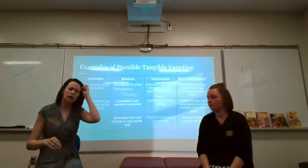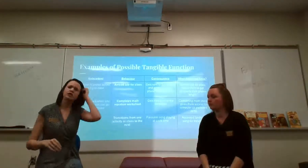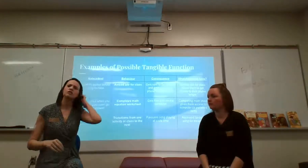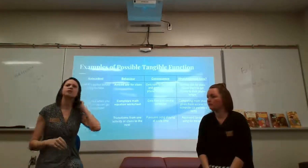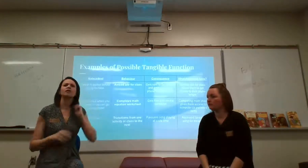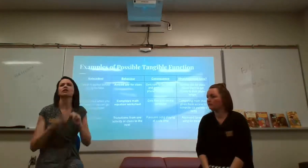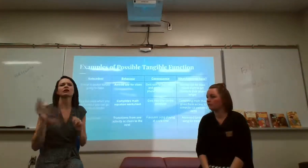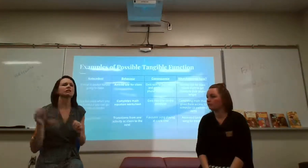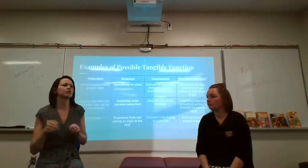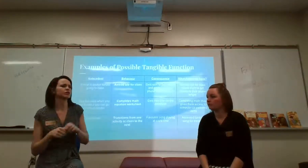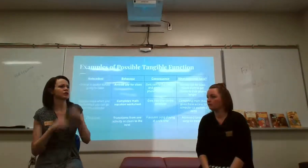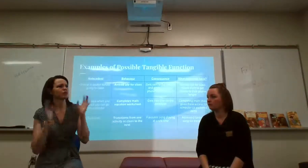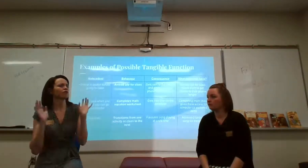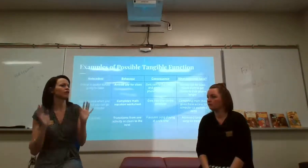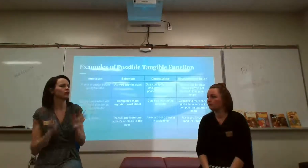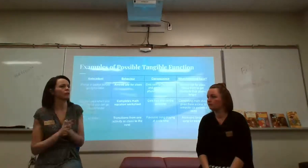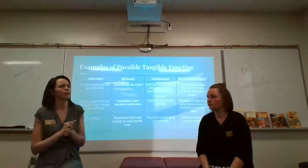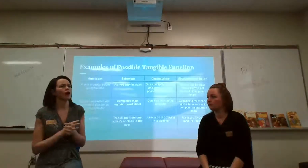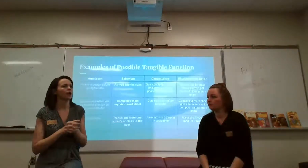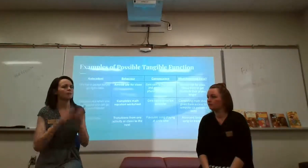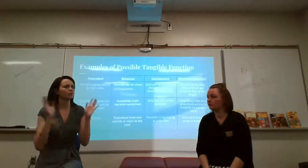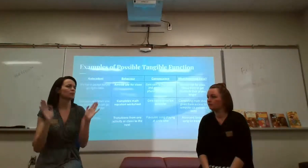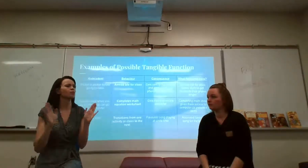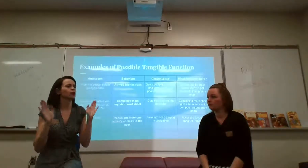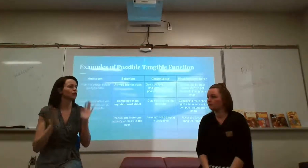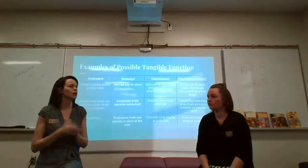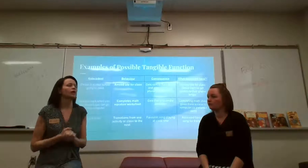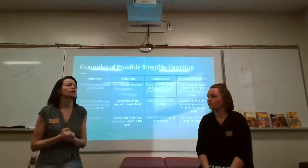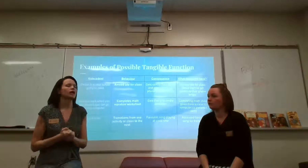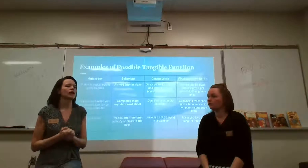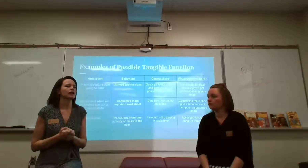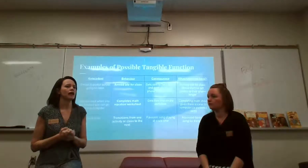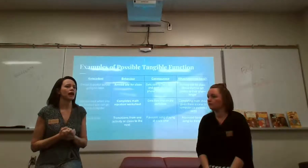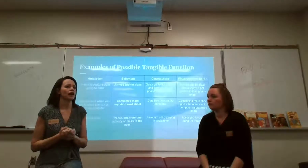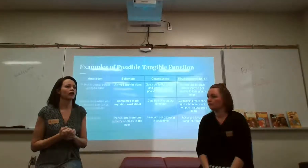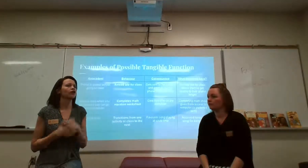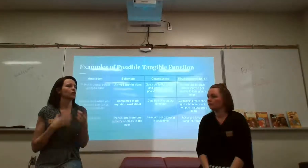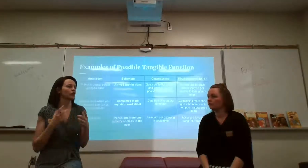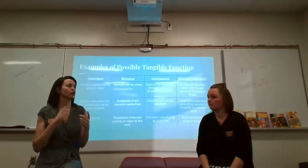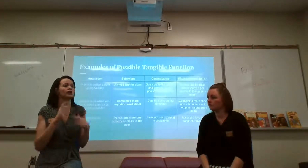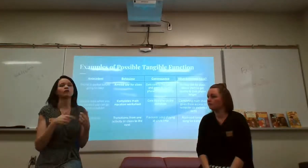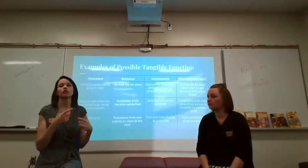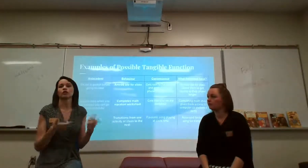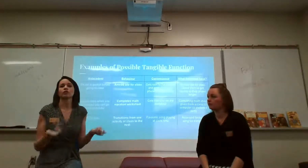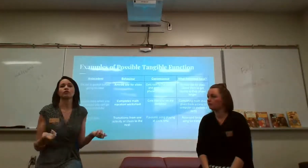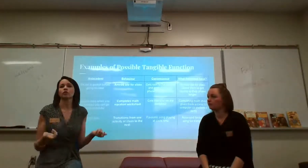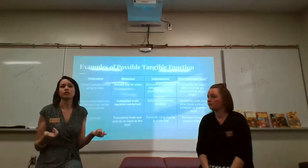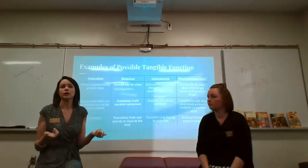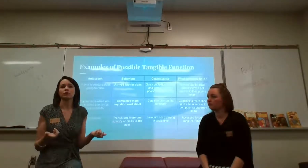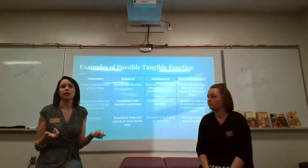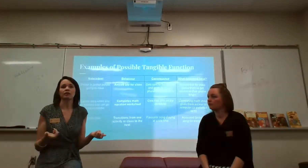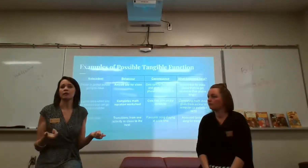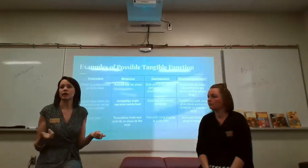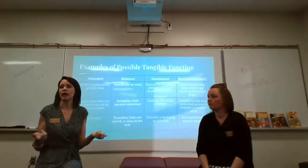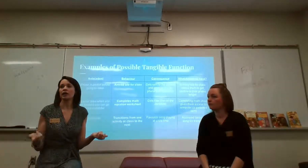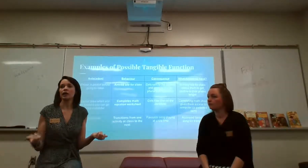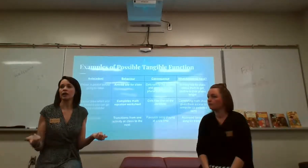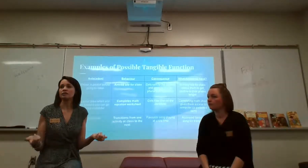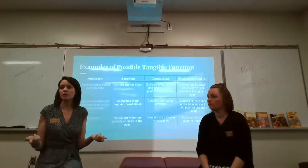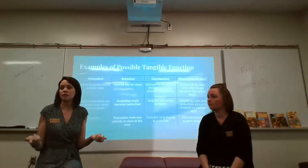to his favorite activity or his favorite book. Then you're inadvertently reinforcing it because he's like, how do I get stuff around me?